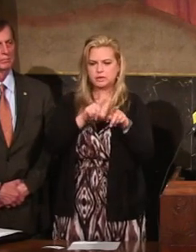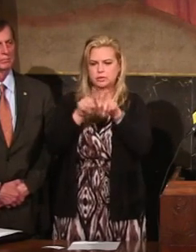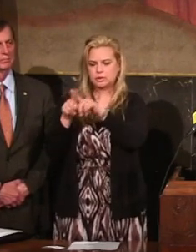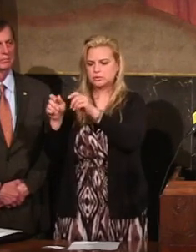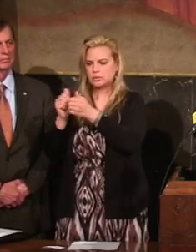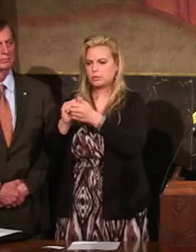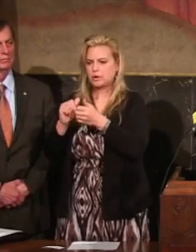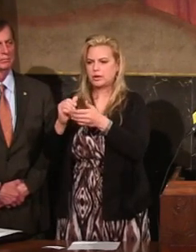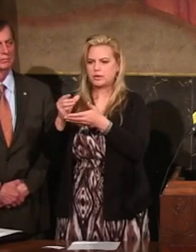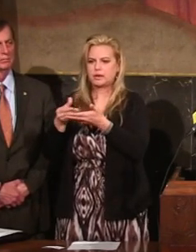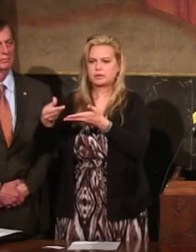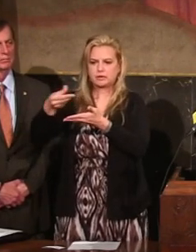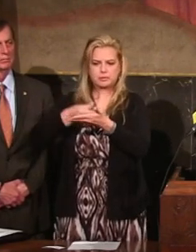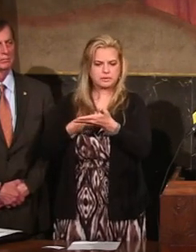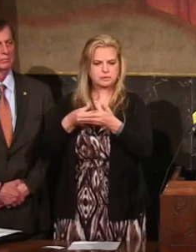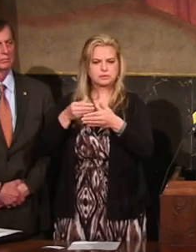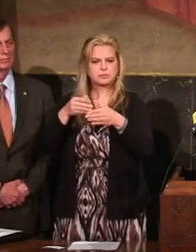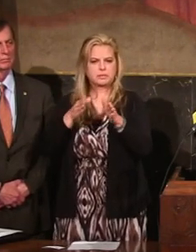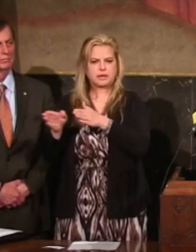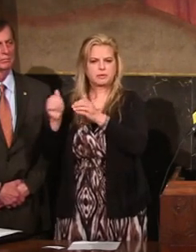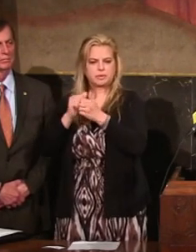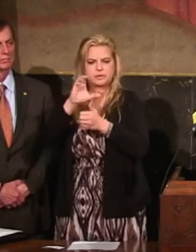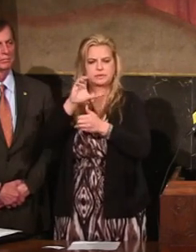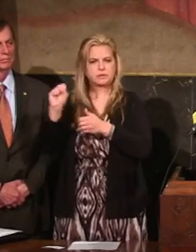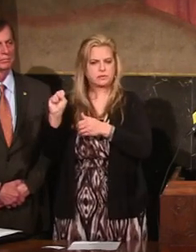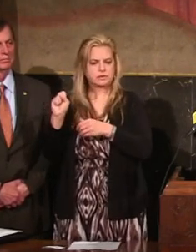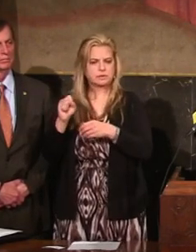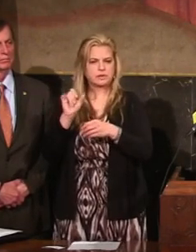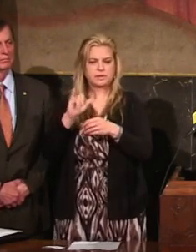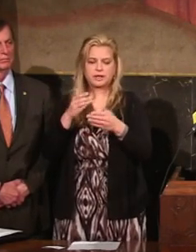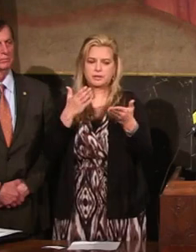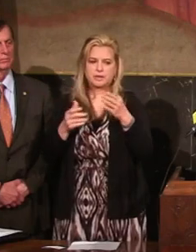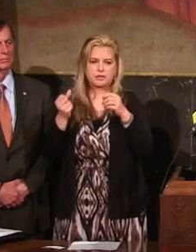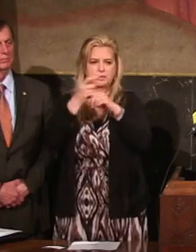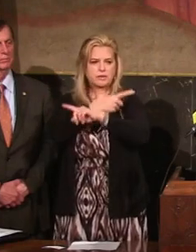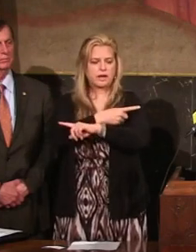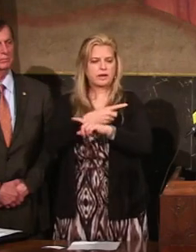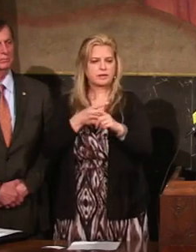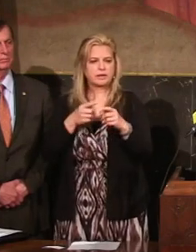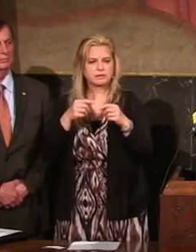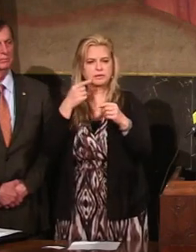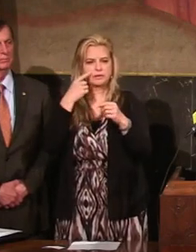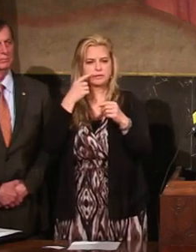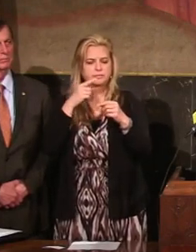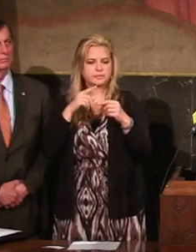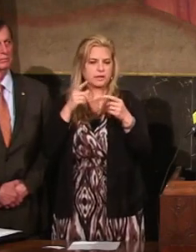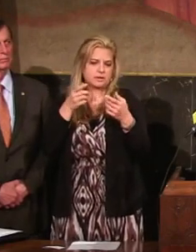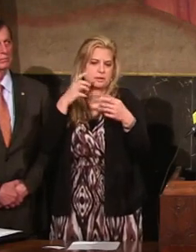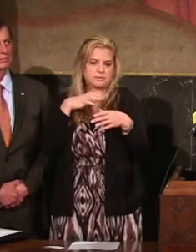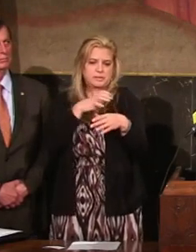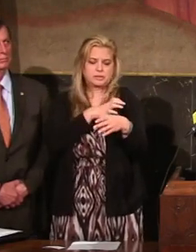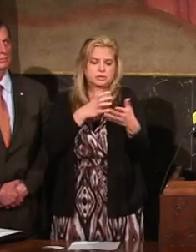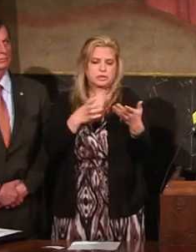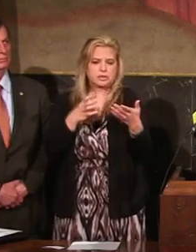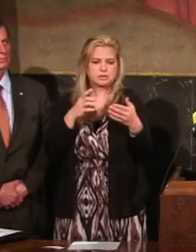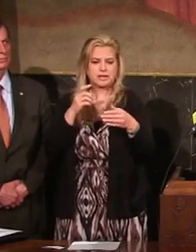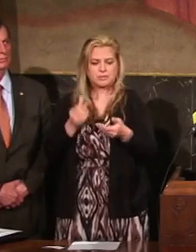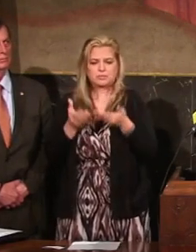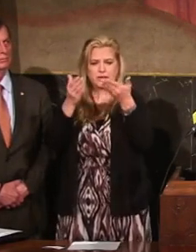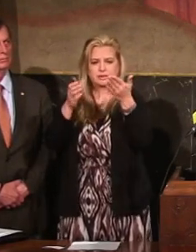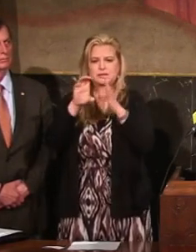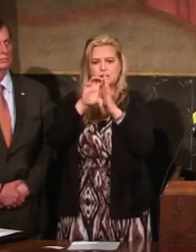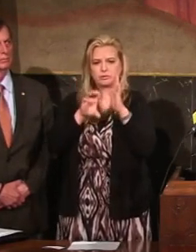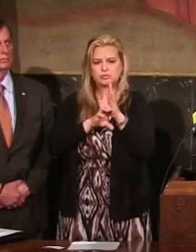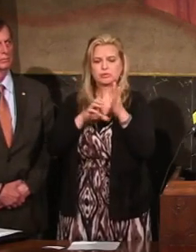approved by the Civil Service Commission. This may violate the Commission's authority to regulate such employee matters and raises constitutional questions as